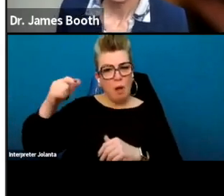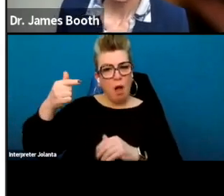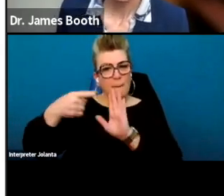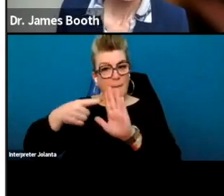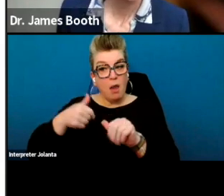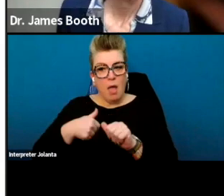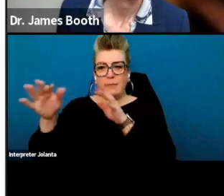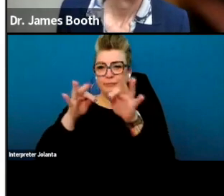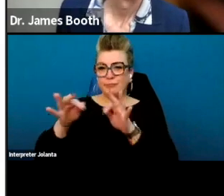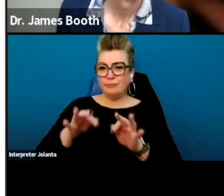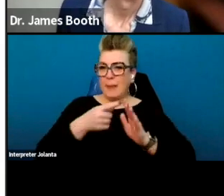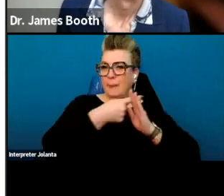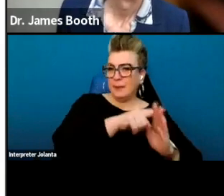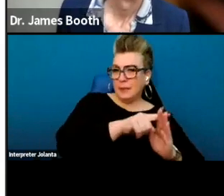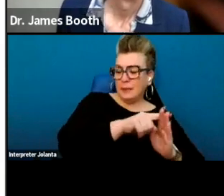beginning.